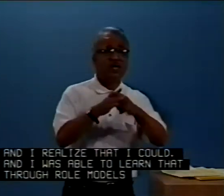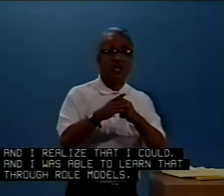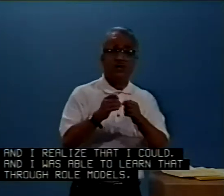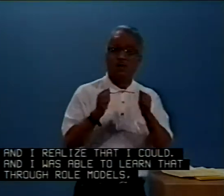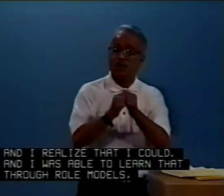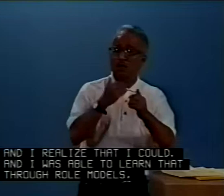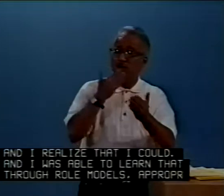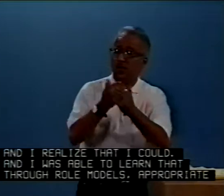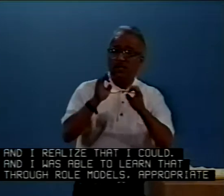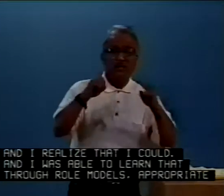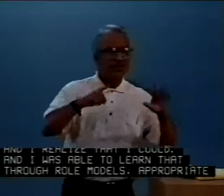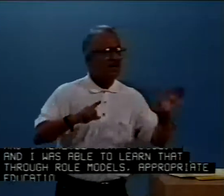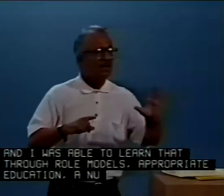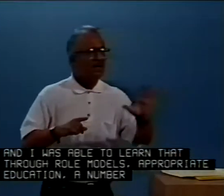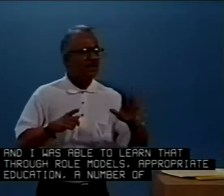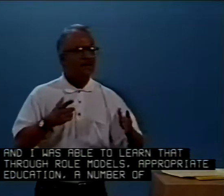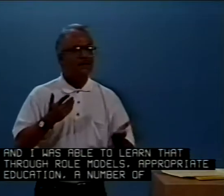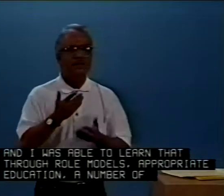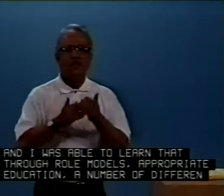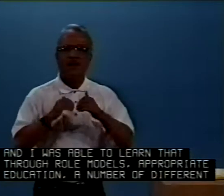factors. I didn't start out with a good